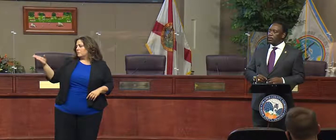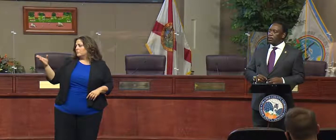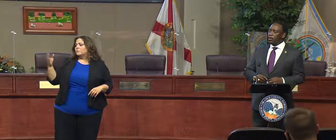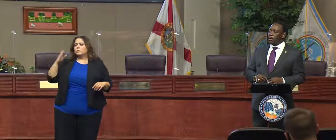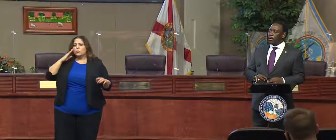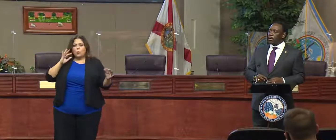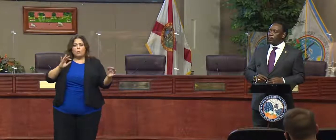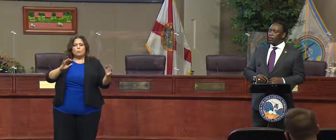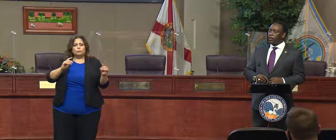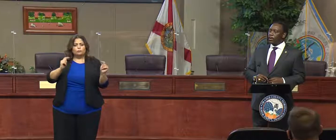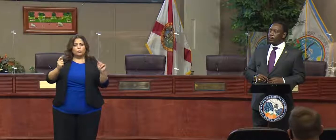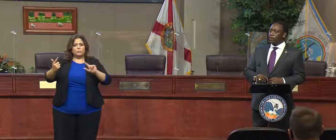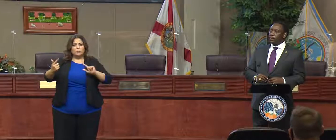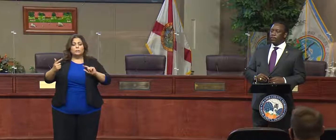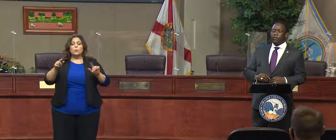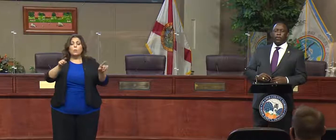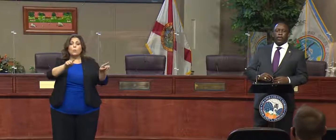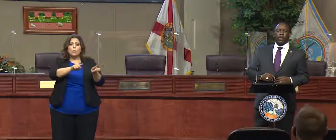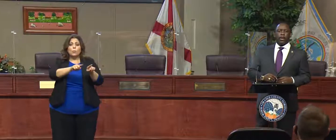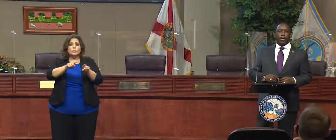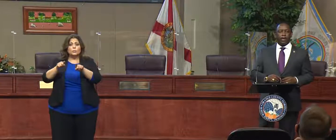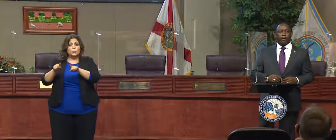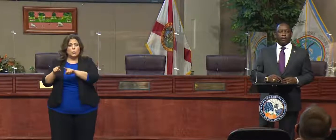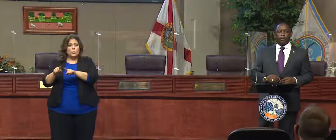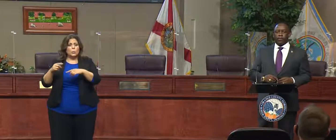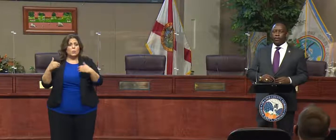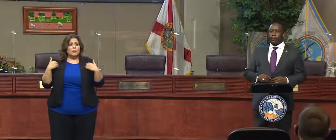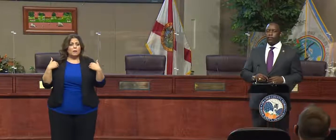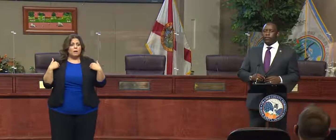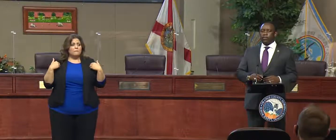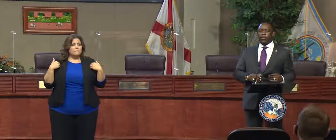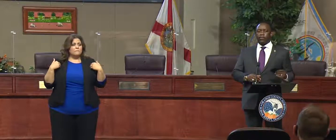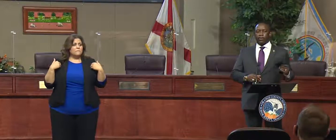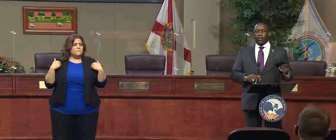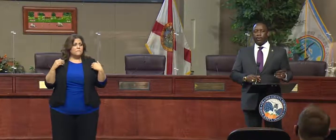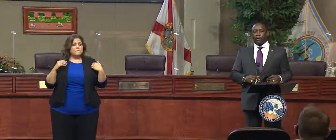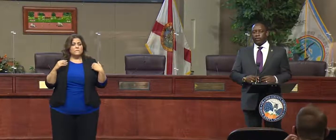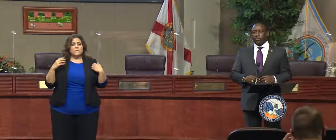translation. We also have